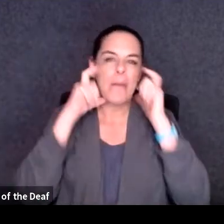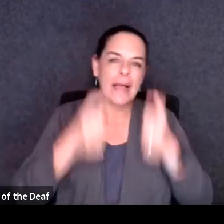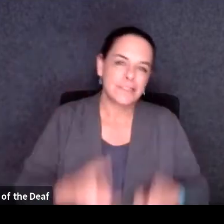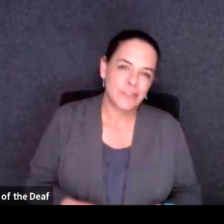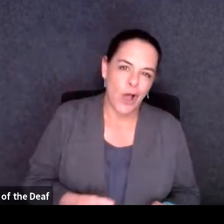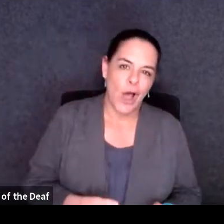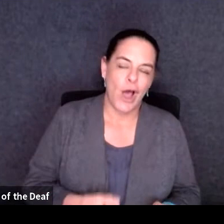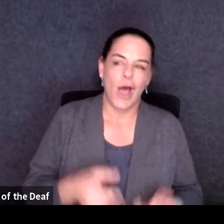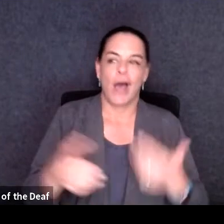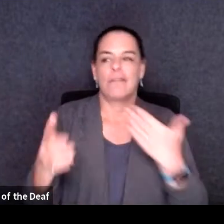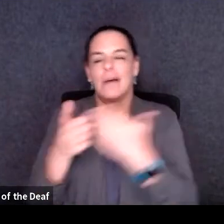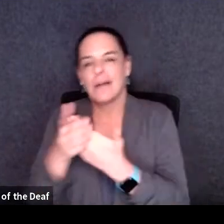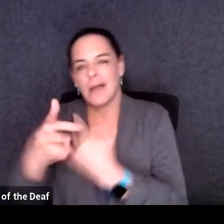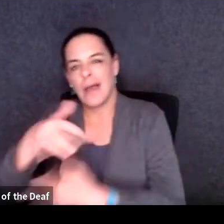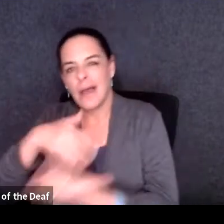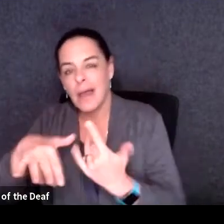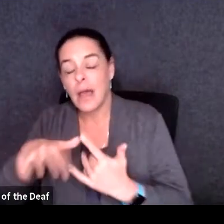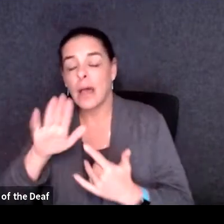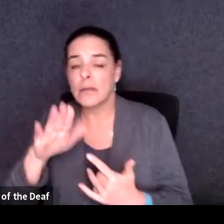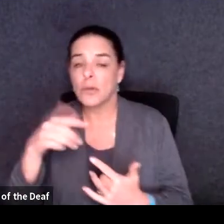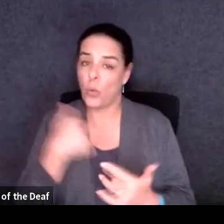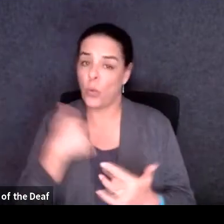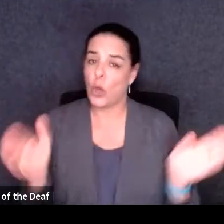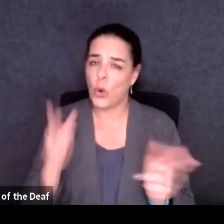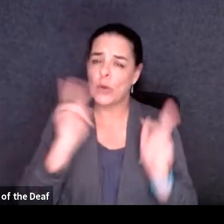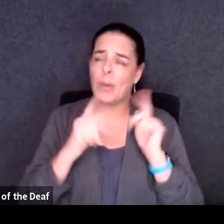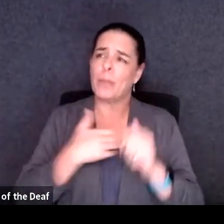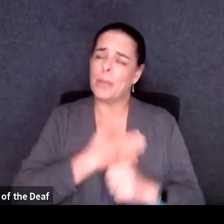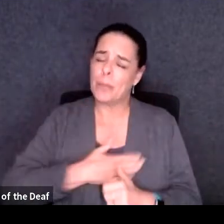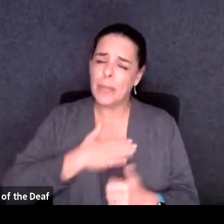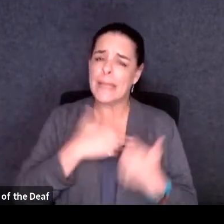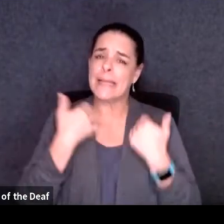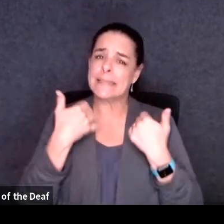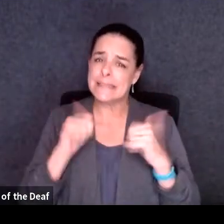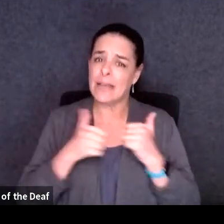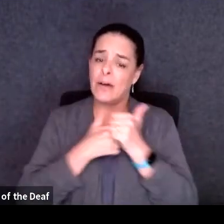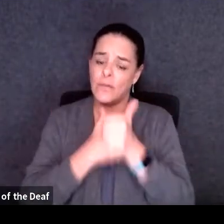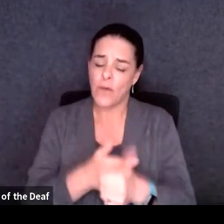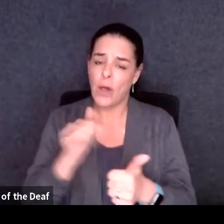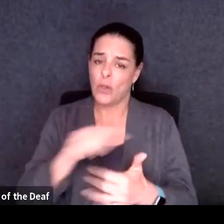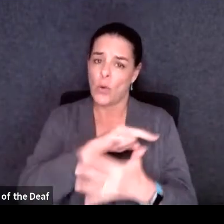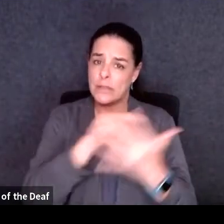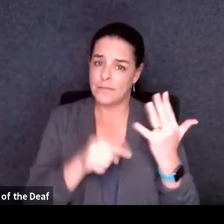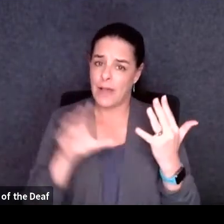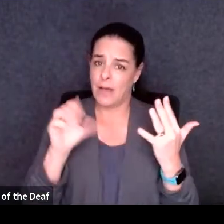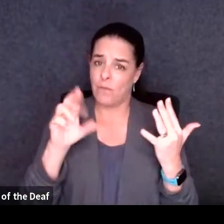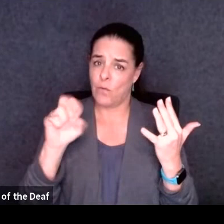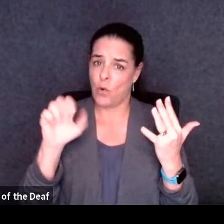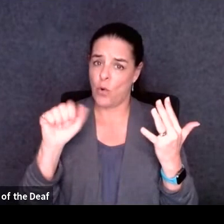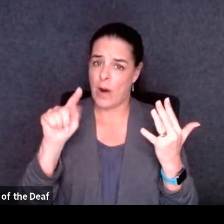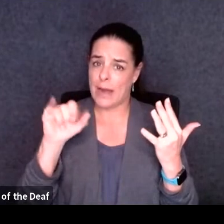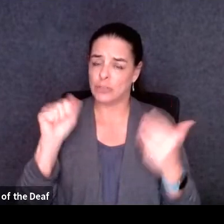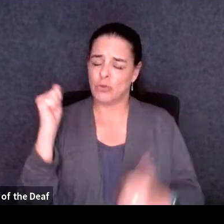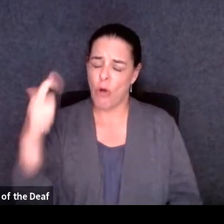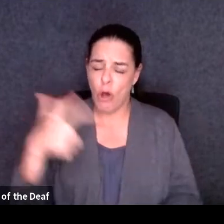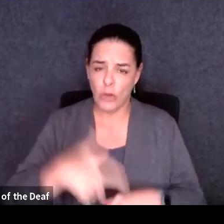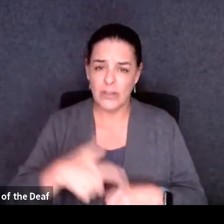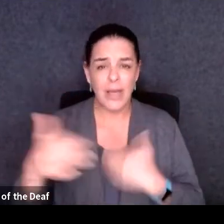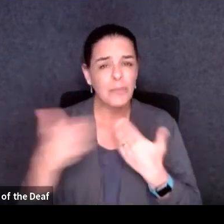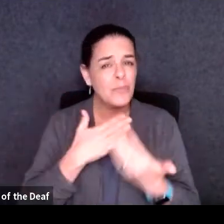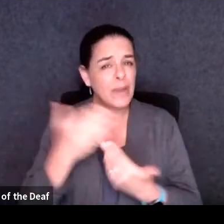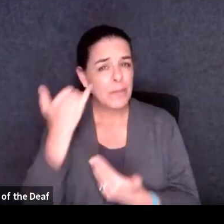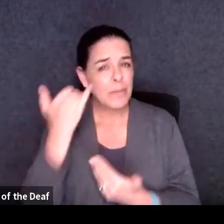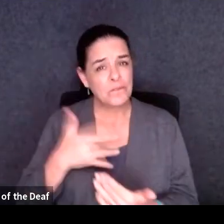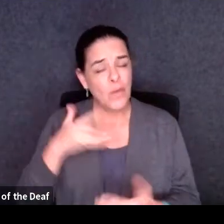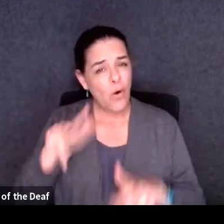really want to encourage that people continue to follow those 5 core actions all the time, even when it feels awkward, to make